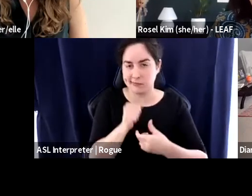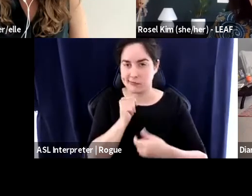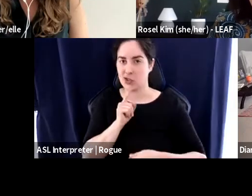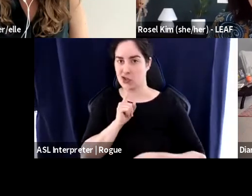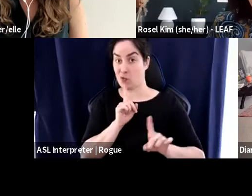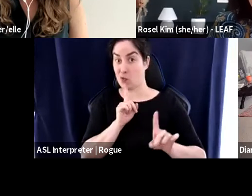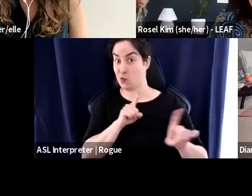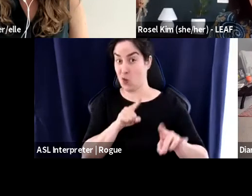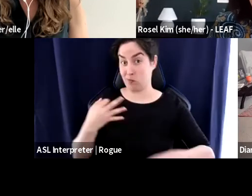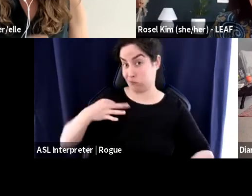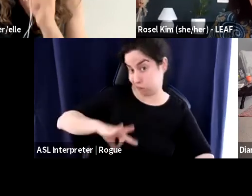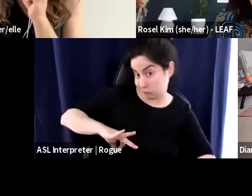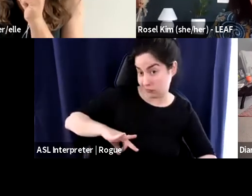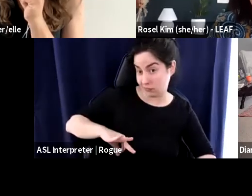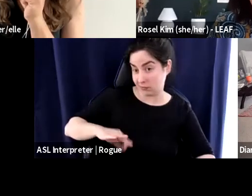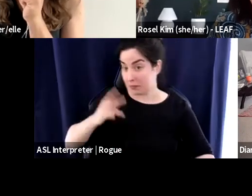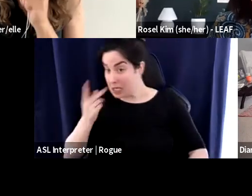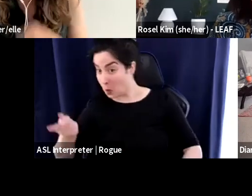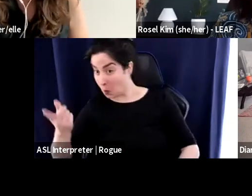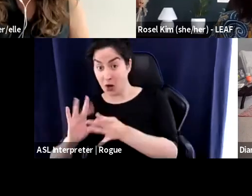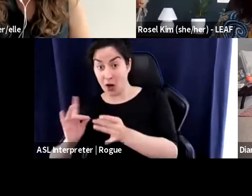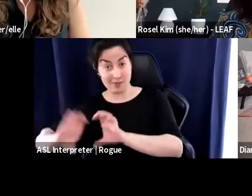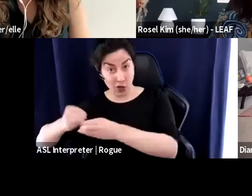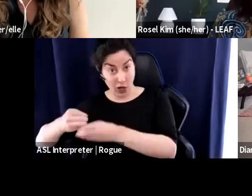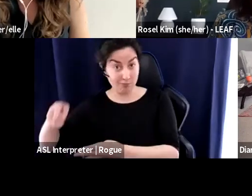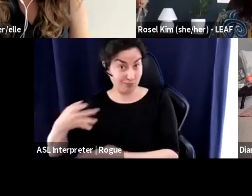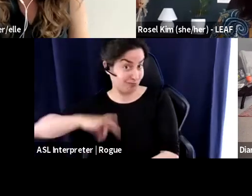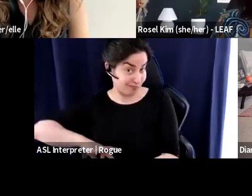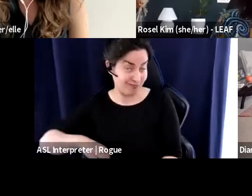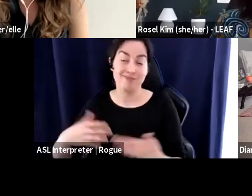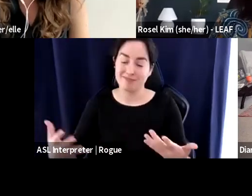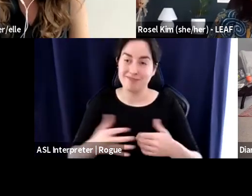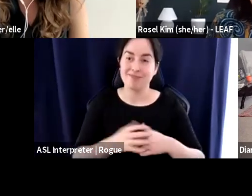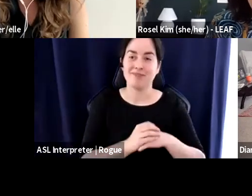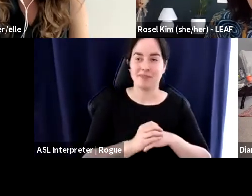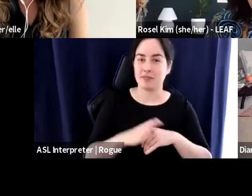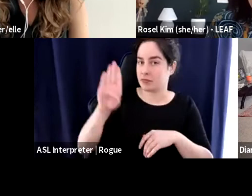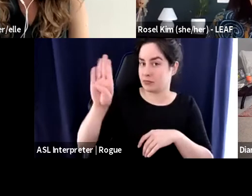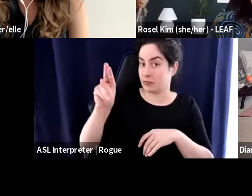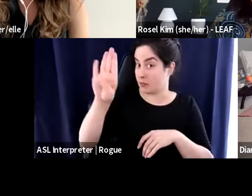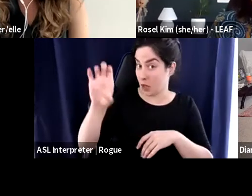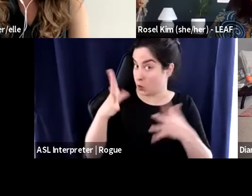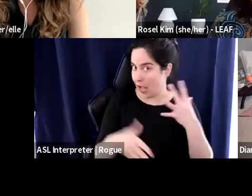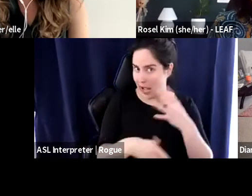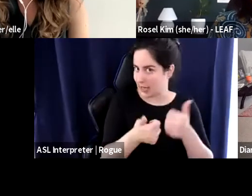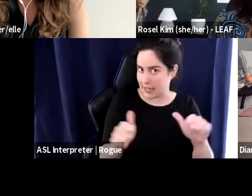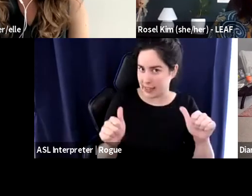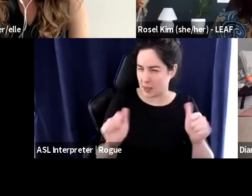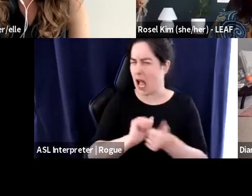see comments saying it was very helpful, so thank you for that. Bonnie, you have anything to add on the question about other ways to use the legal